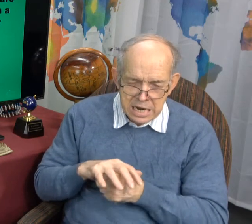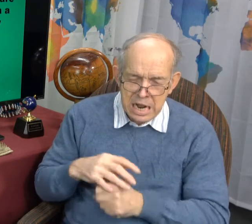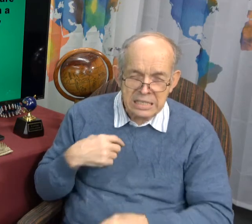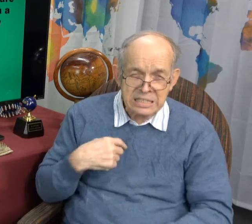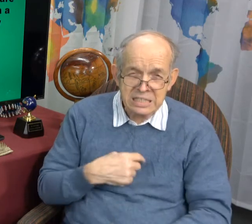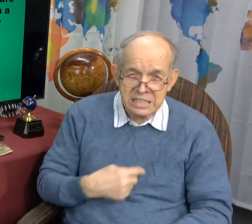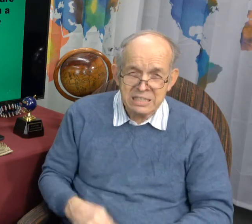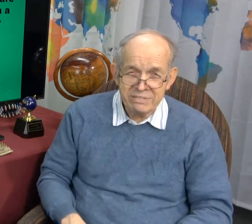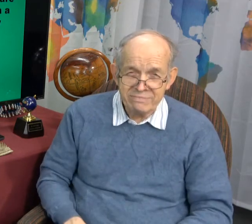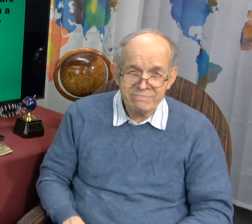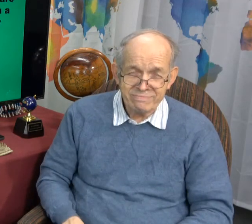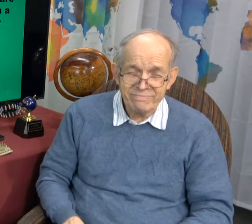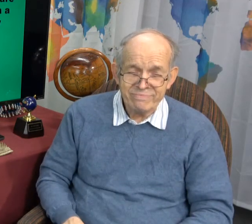us.